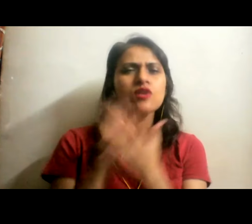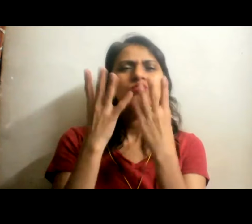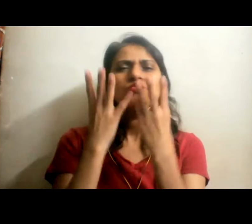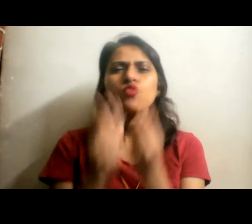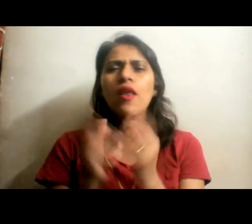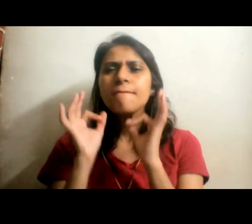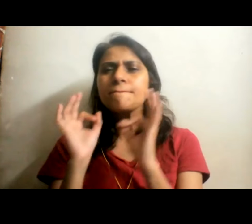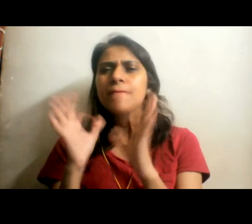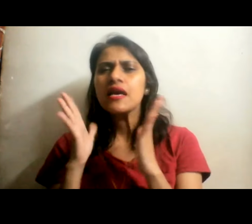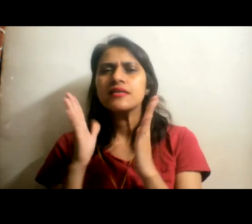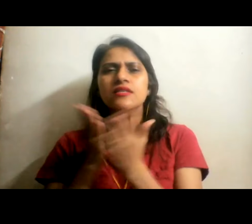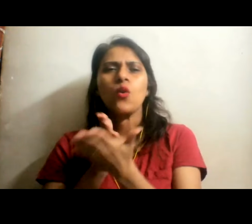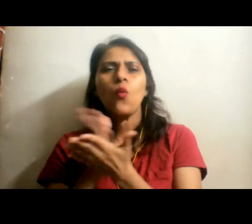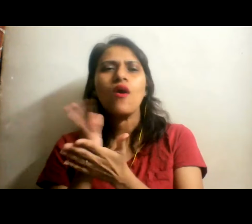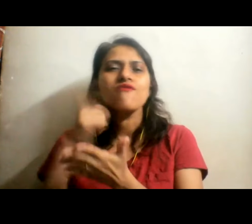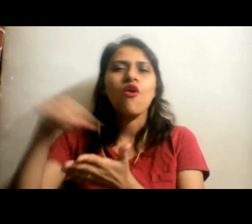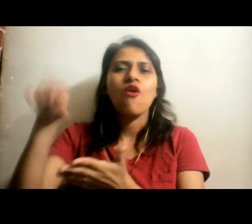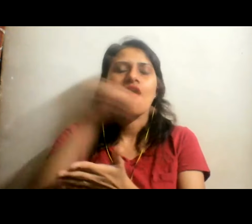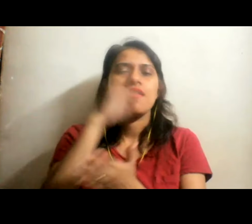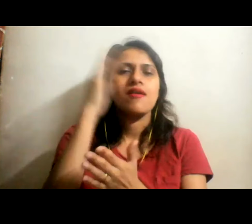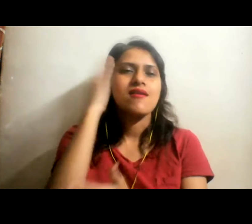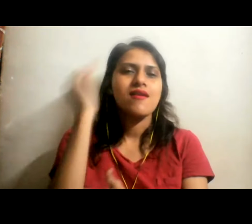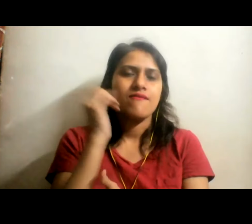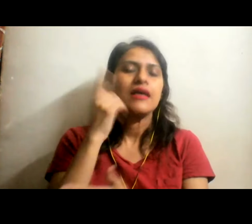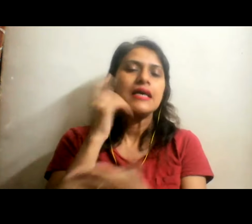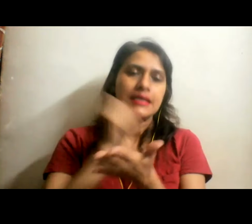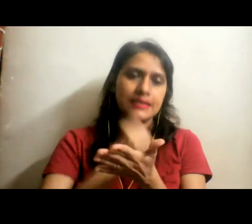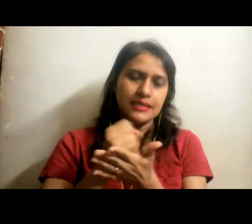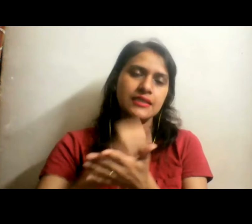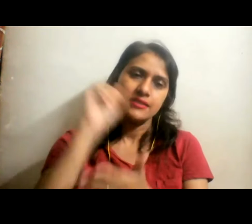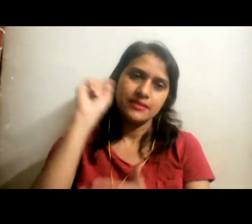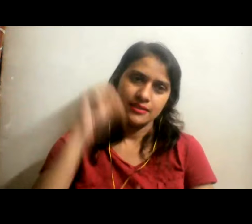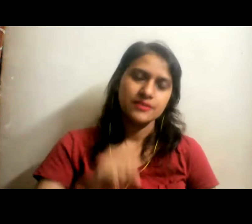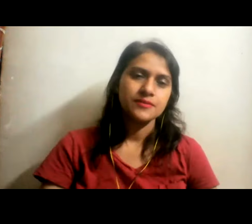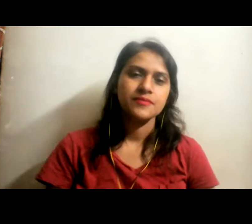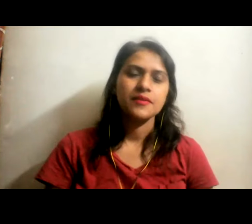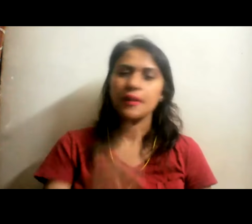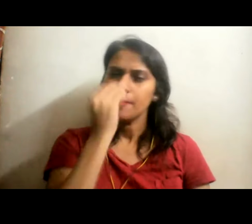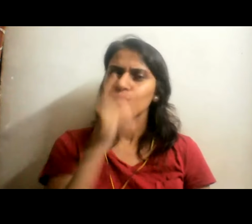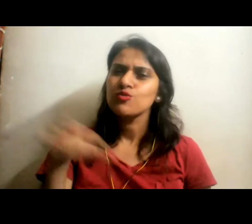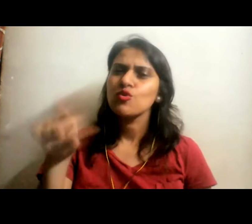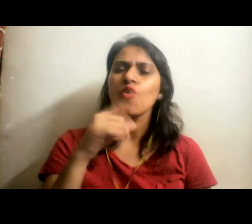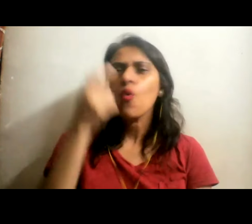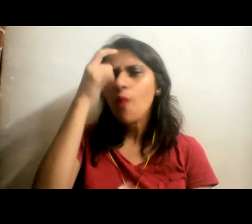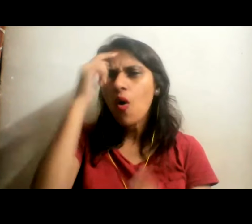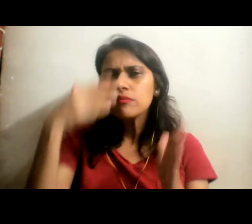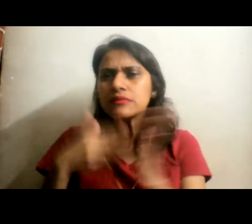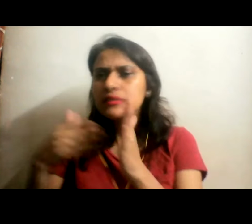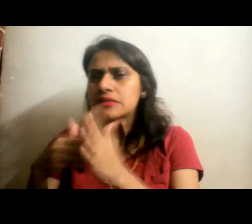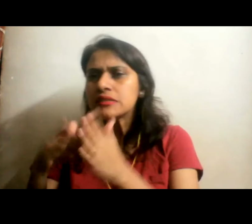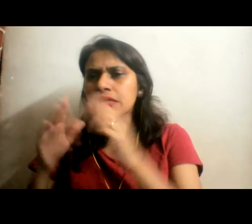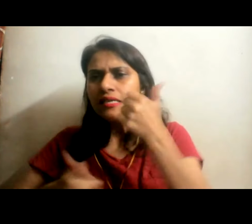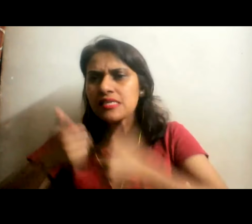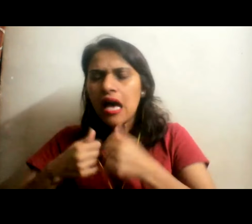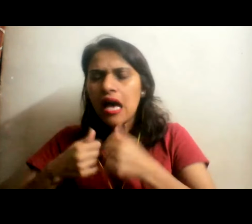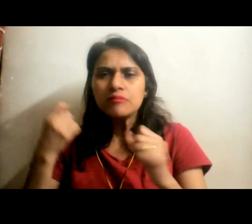feasible for everyone. So we'll do that, don't worry. Just write an email, whoever is having difficulties, and we'll work